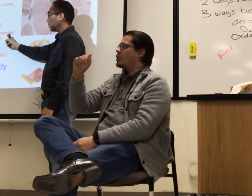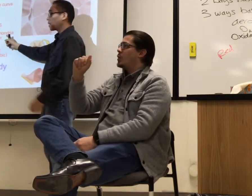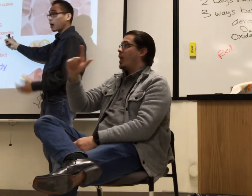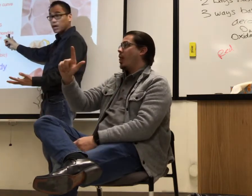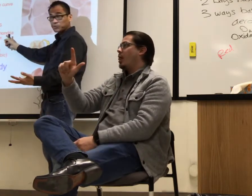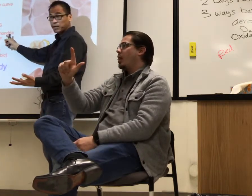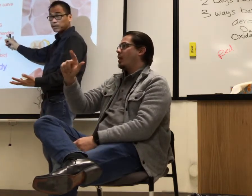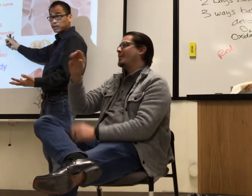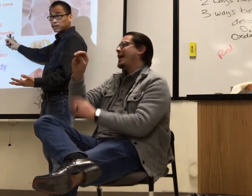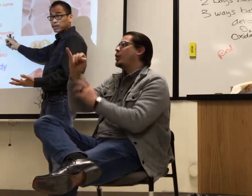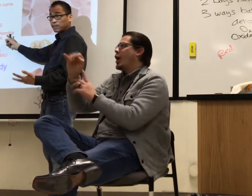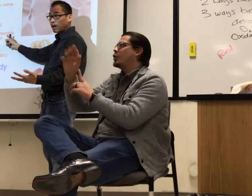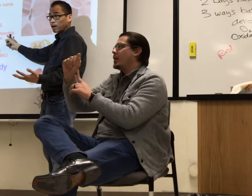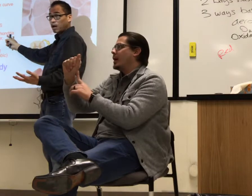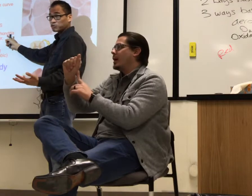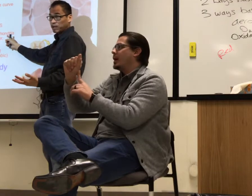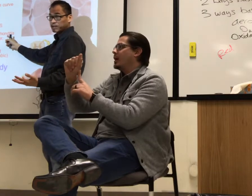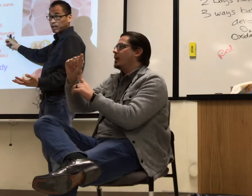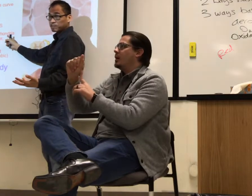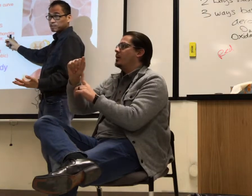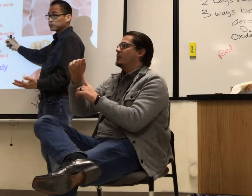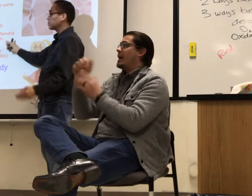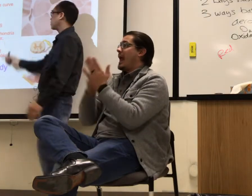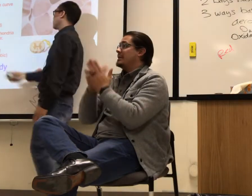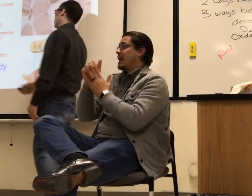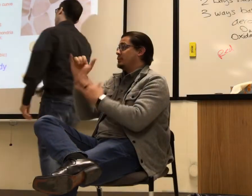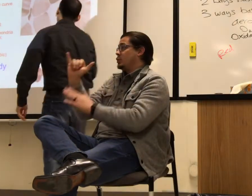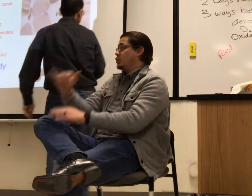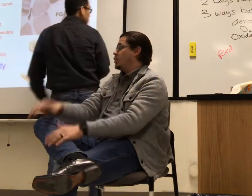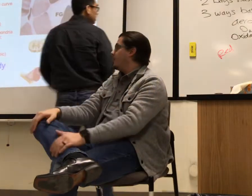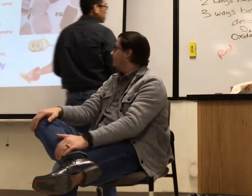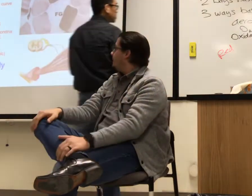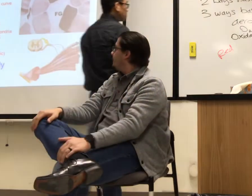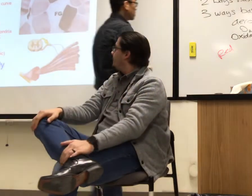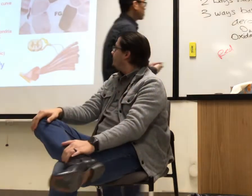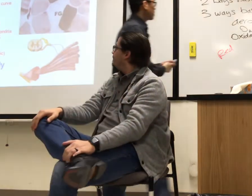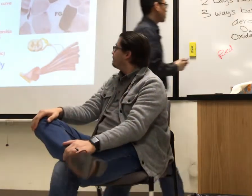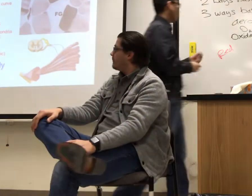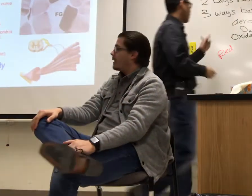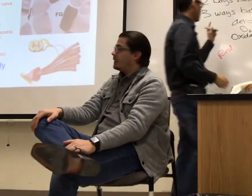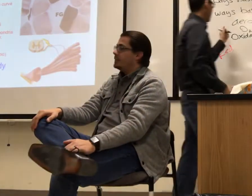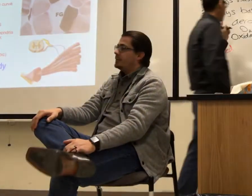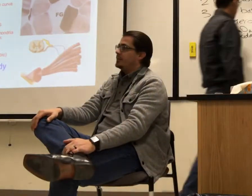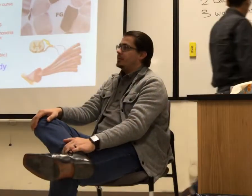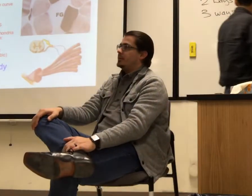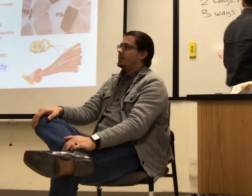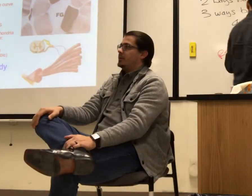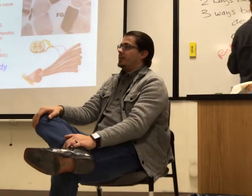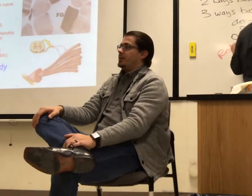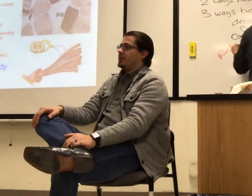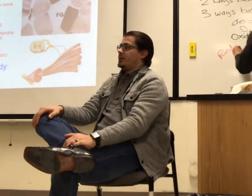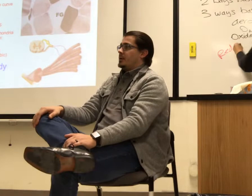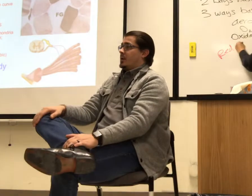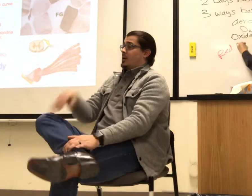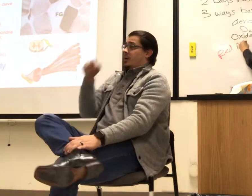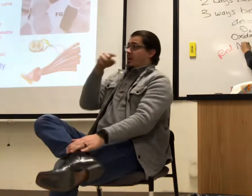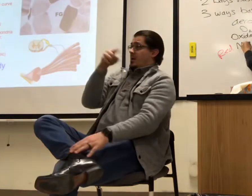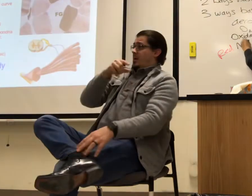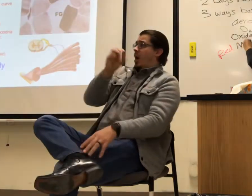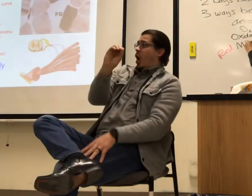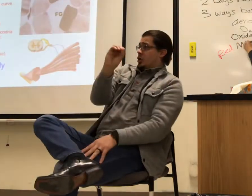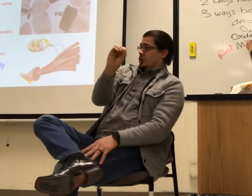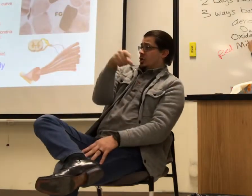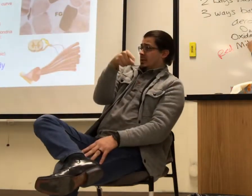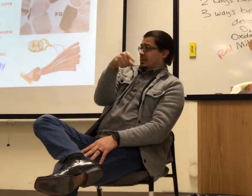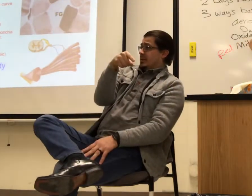mitochondria and mitochondrial enzymes. So I think up here on this end,